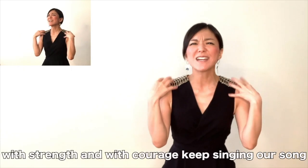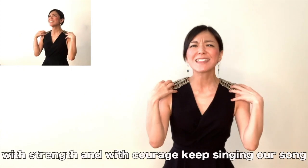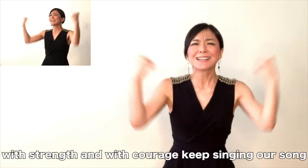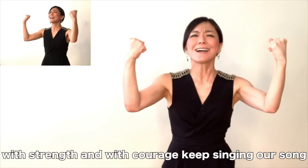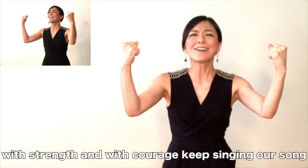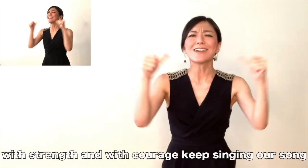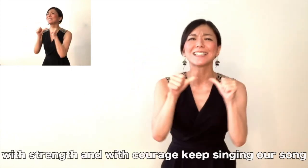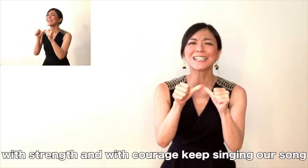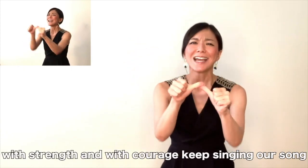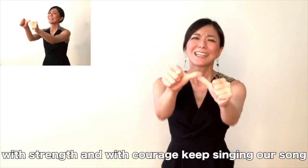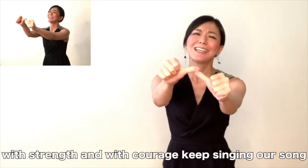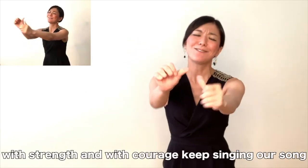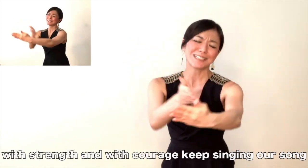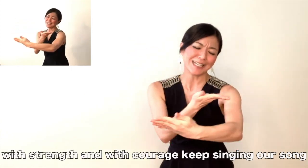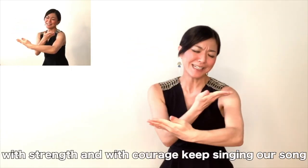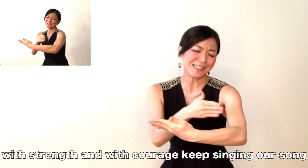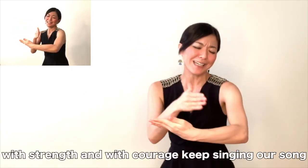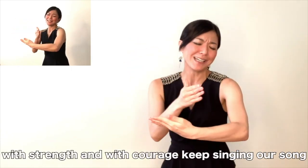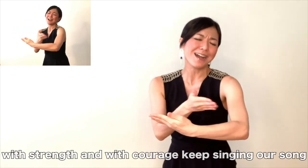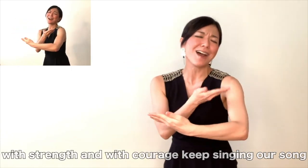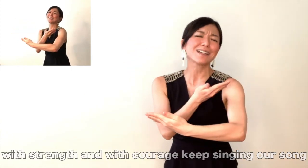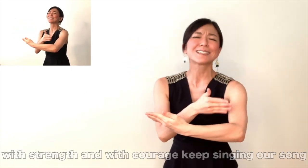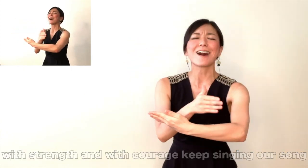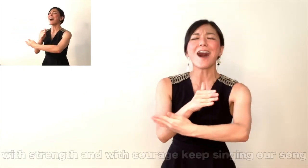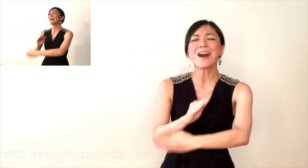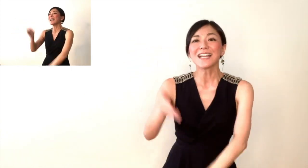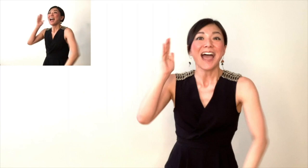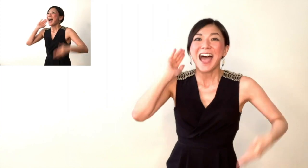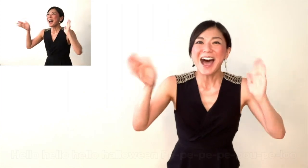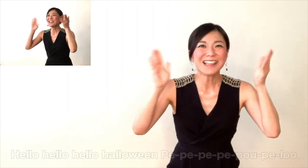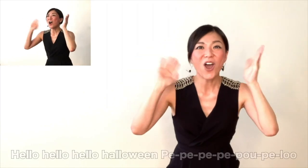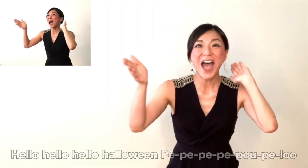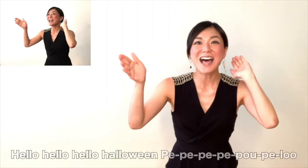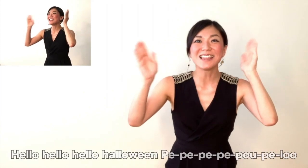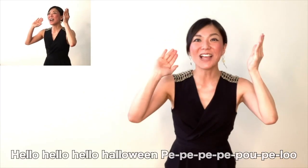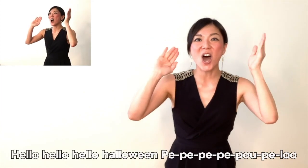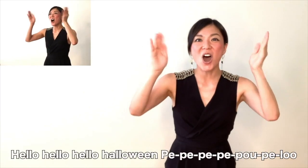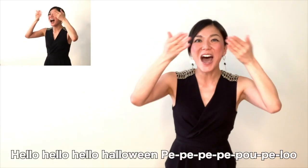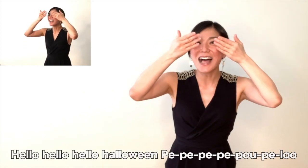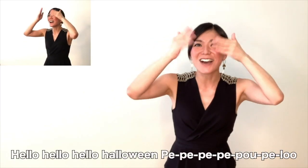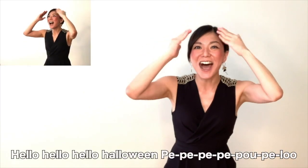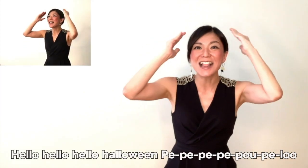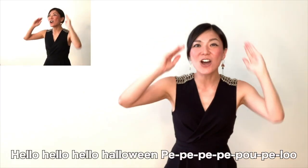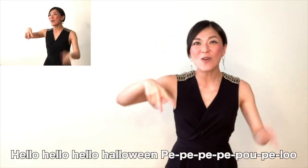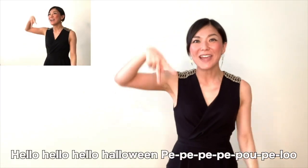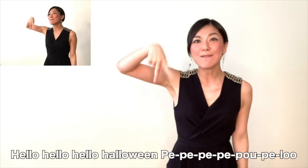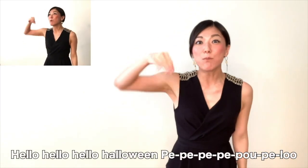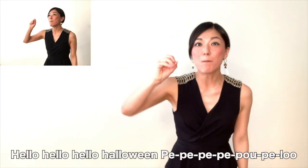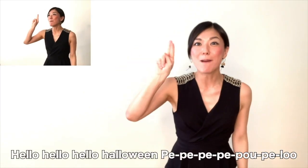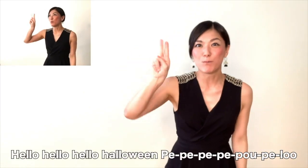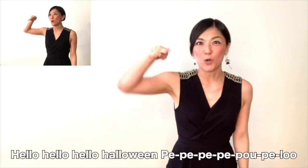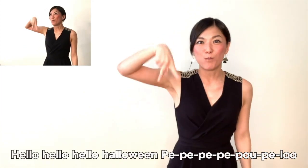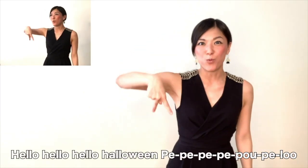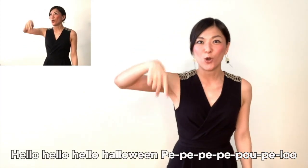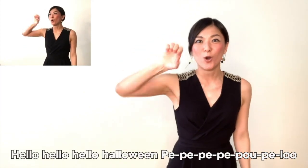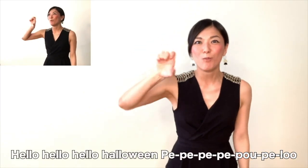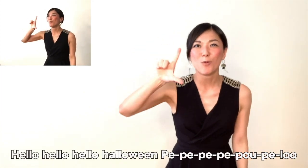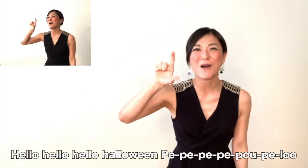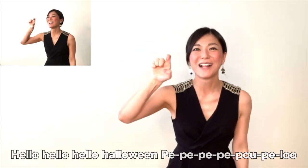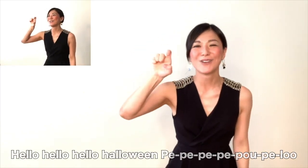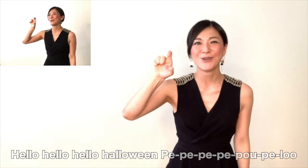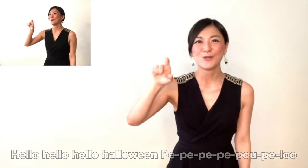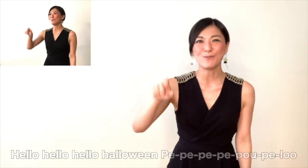and with courage, keep singing our song Hello, hello, hallow, halloween Pup-pup